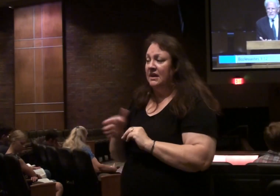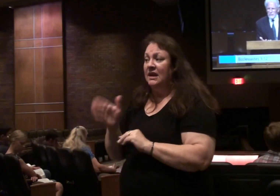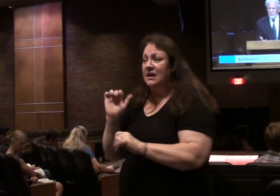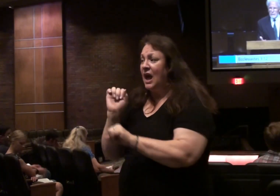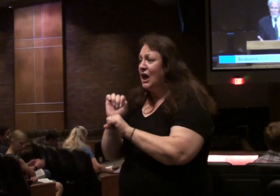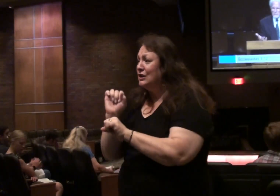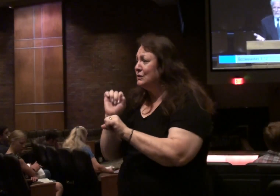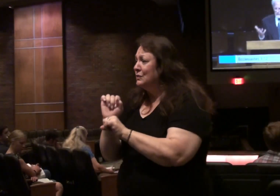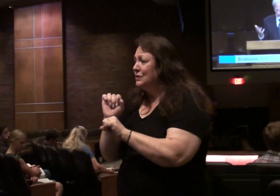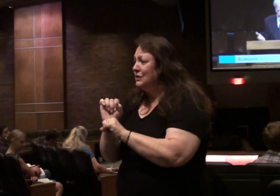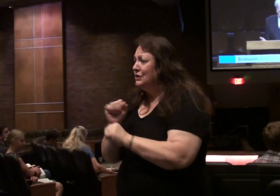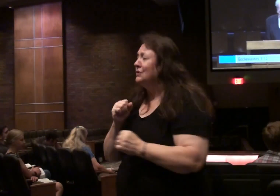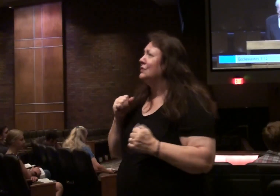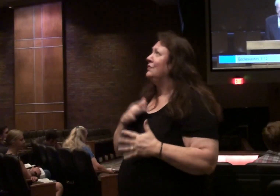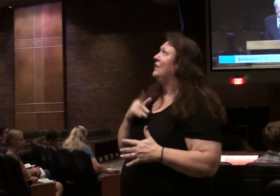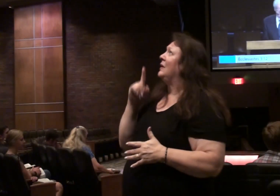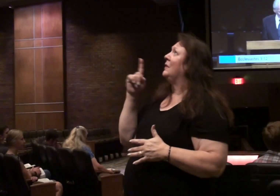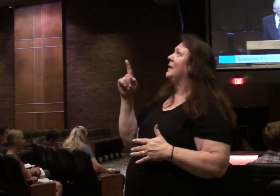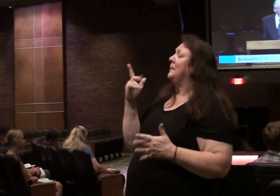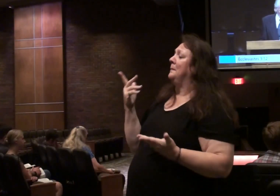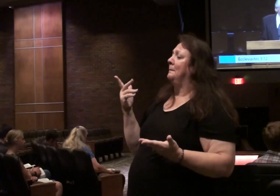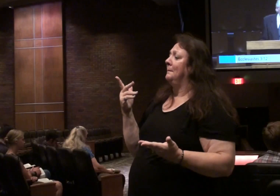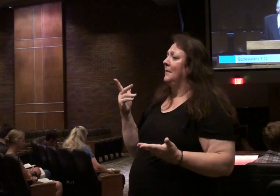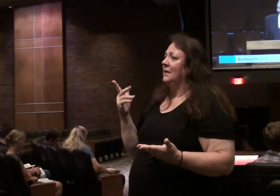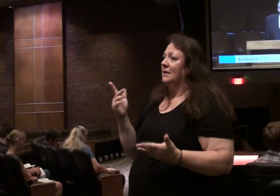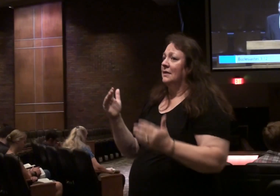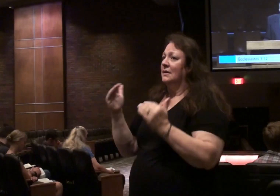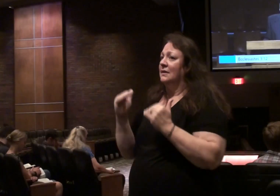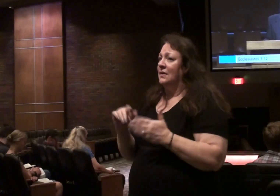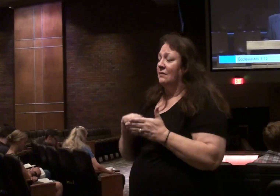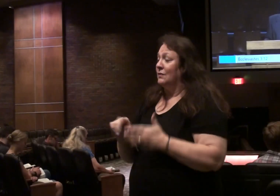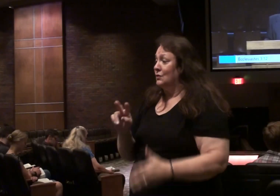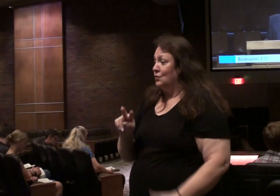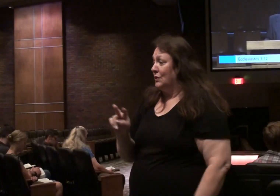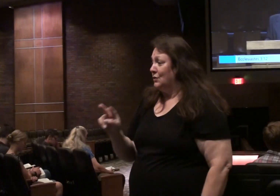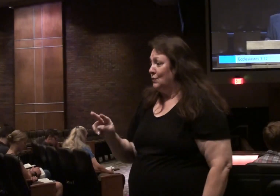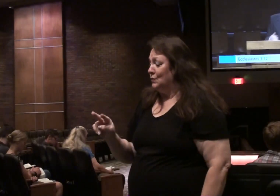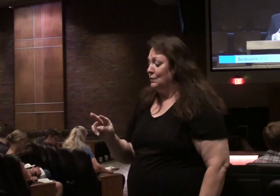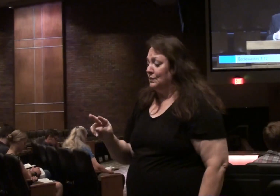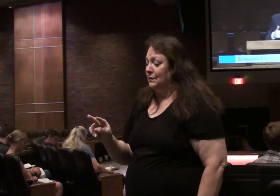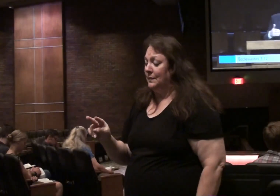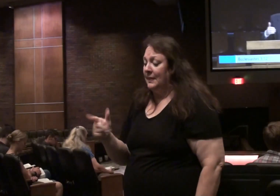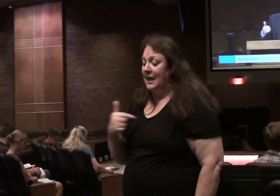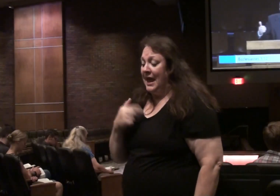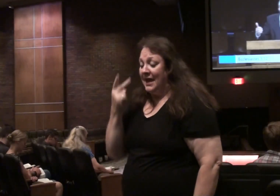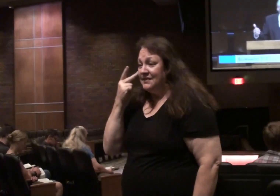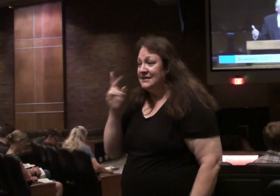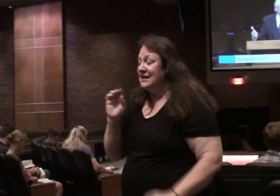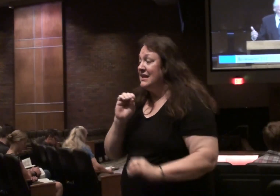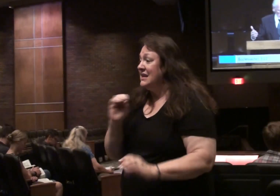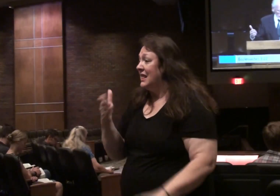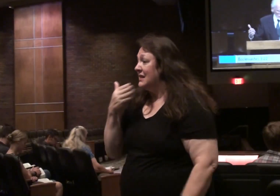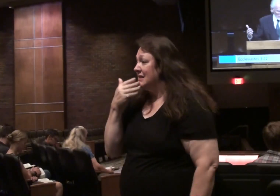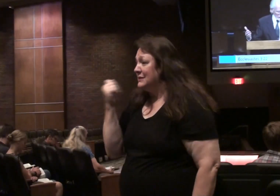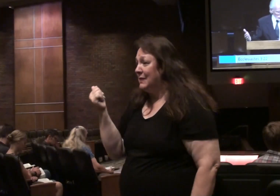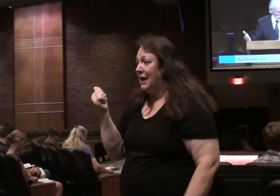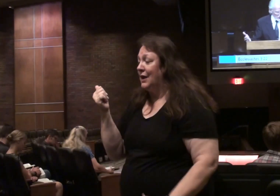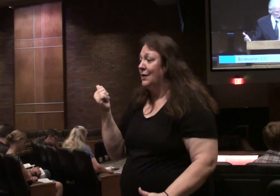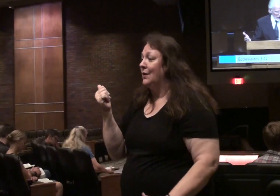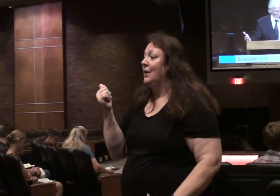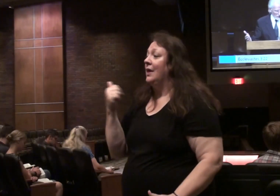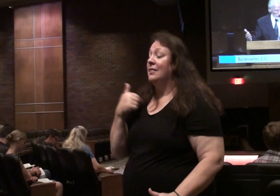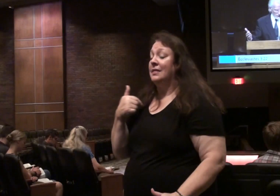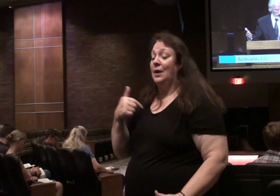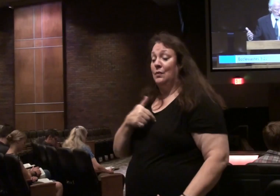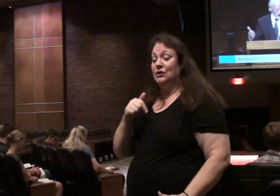God's working so that we would fear him, the next verse says. Come down to verse 22 of chapter 3. I have seen that nothing is better than that man should